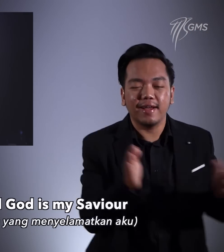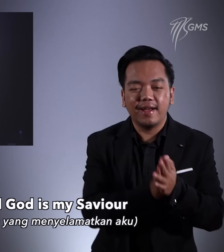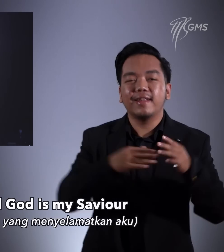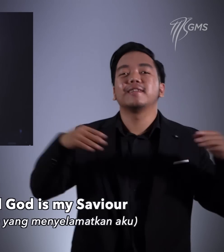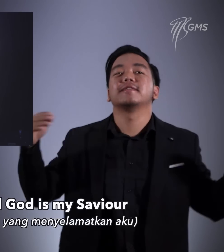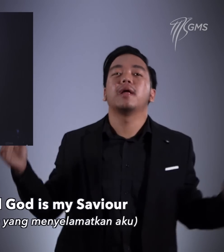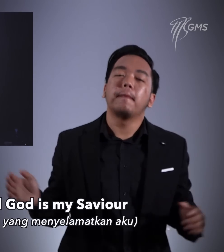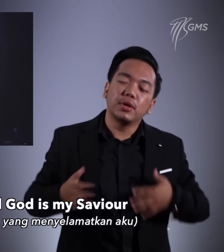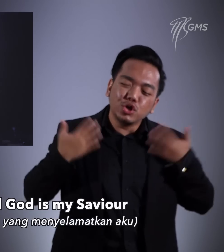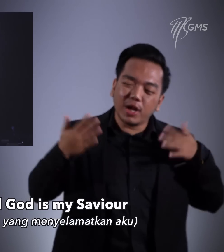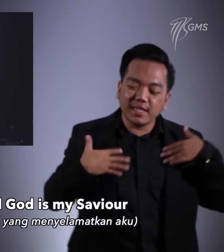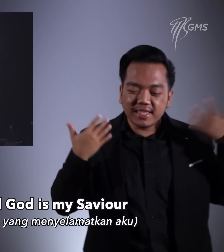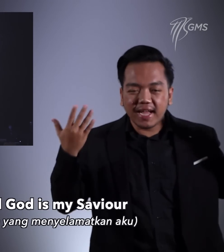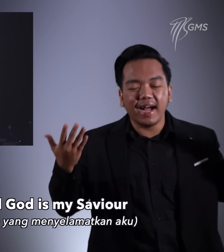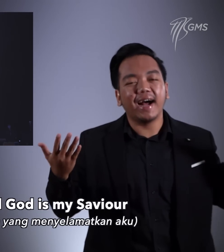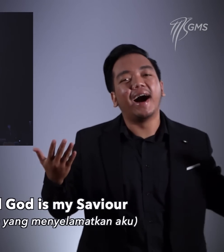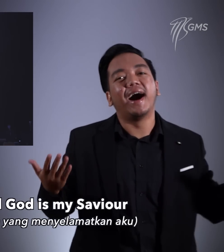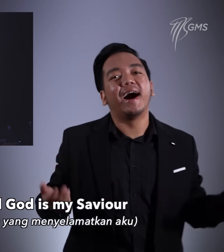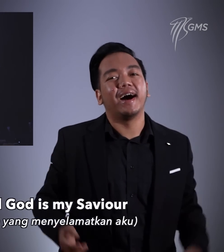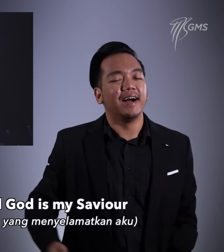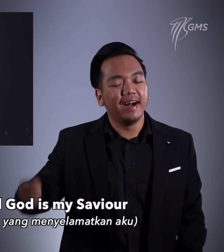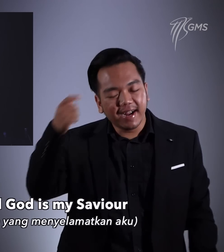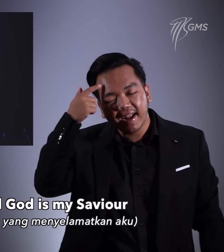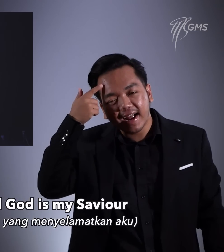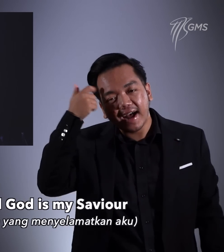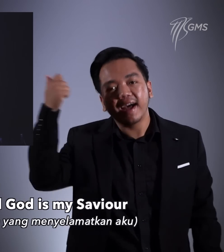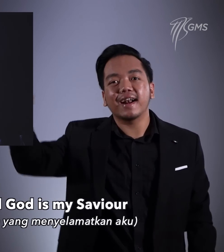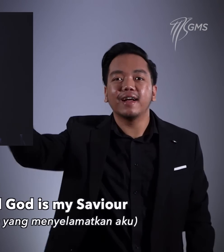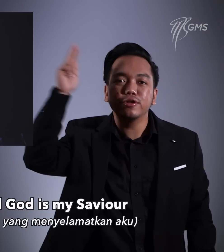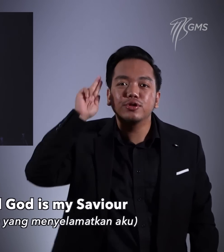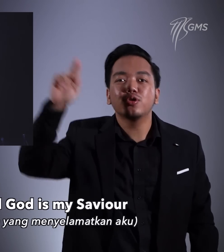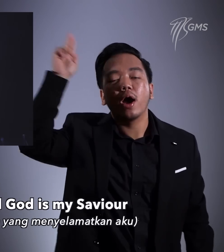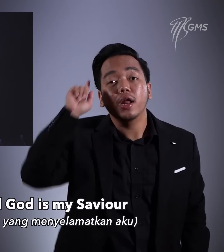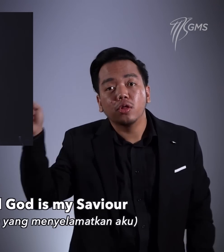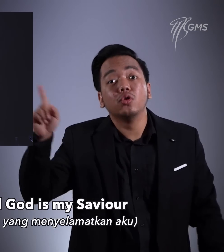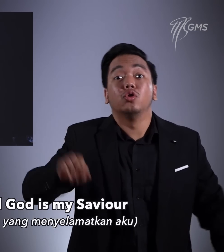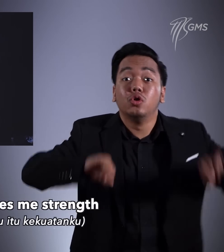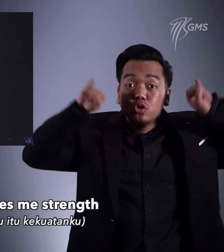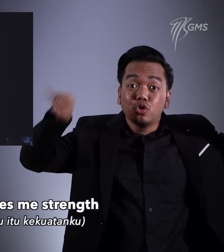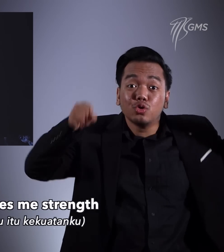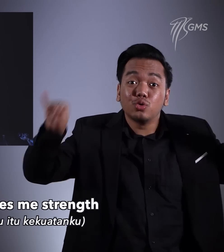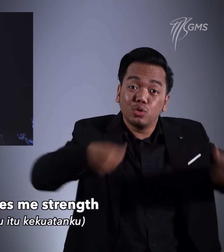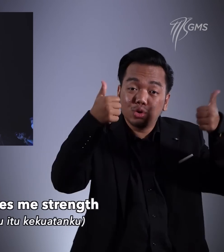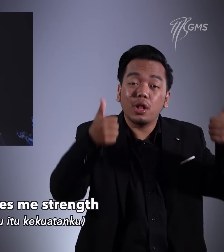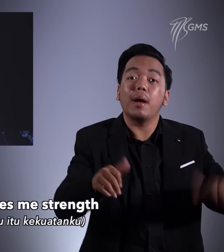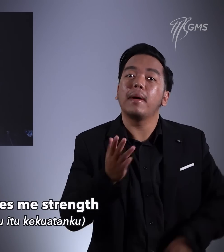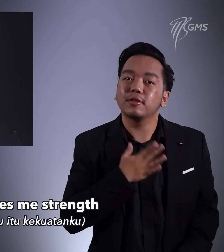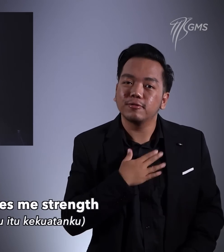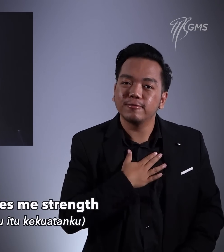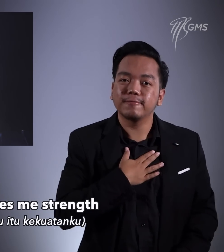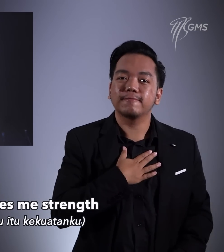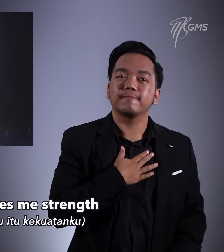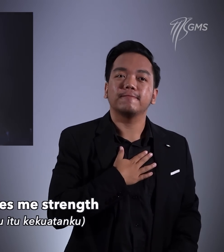joyful and glad because the Lord God is my Savior.